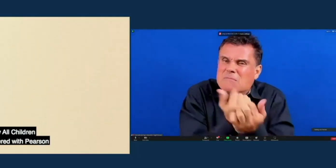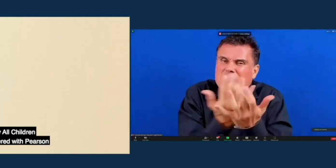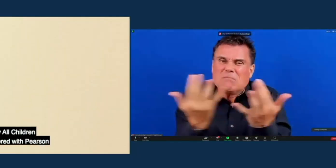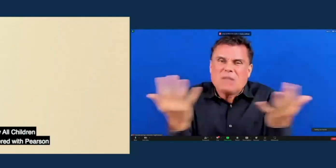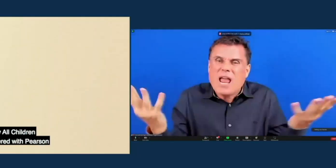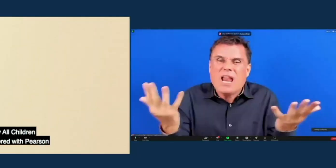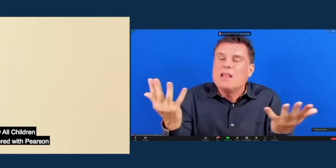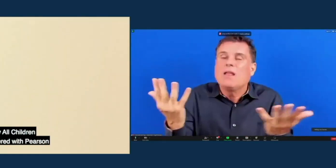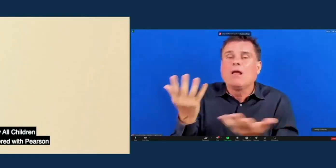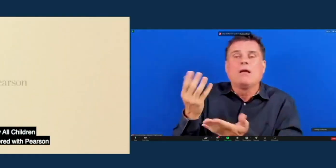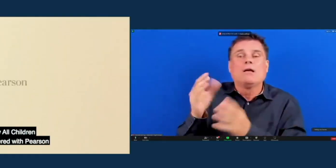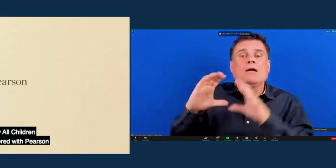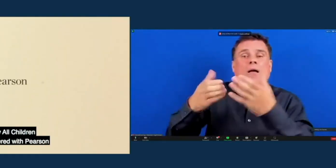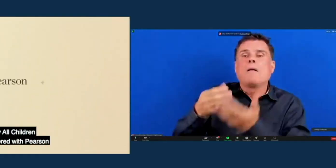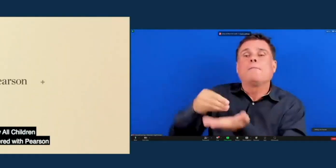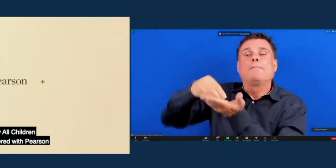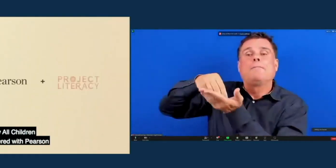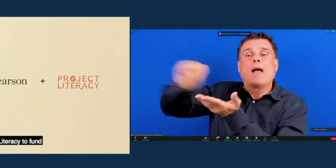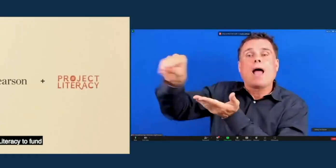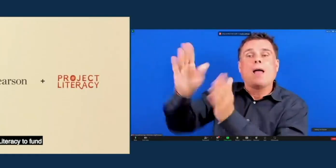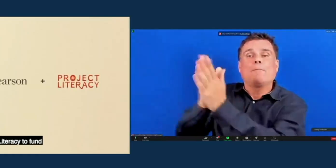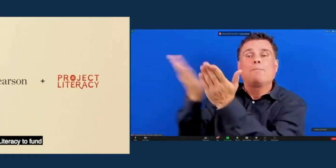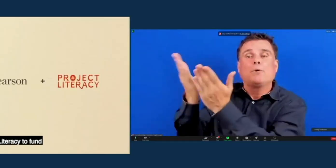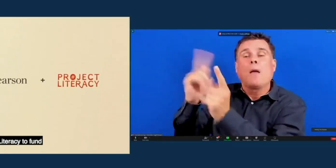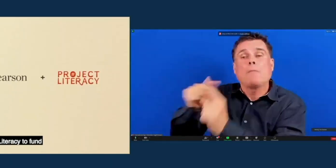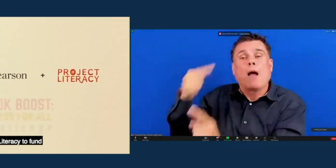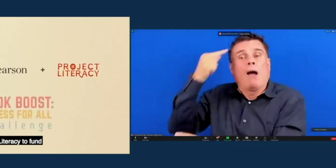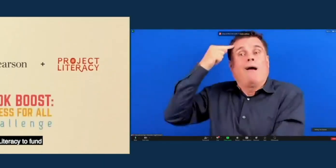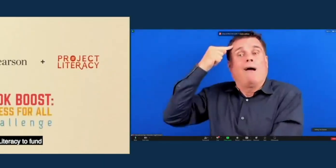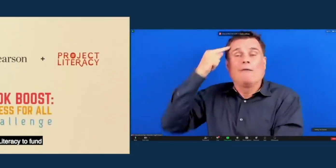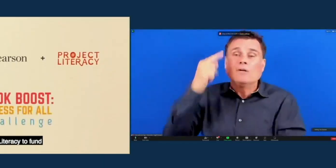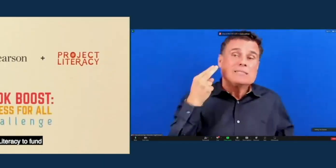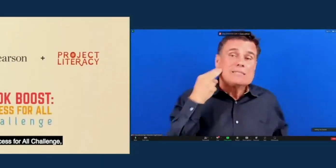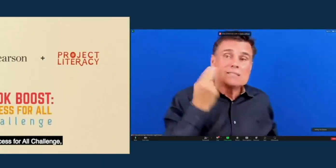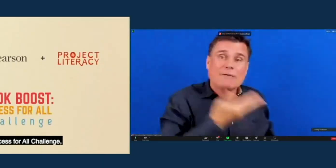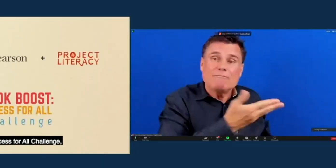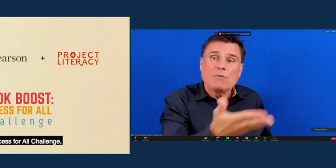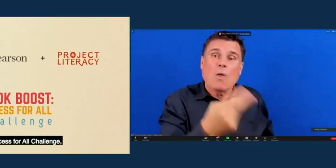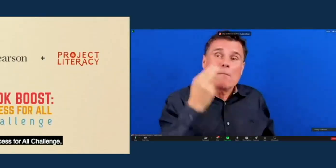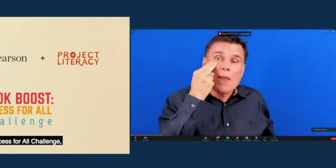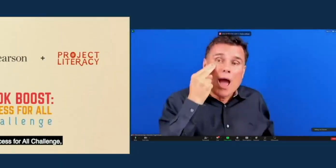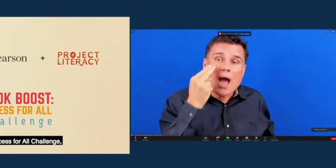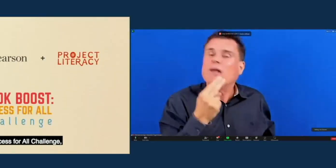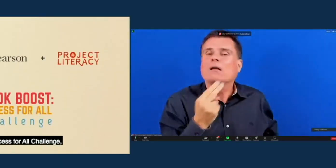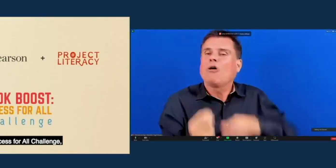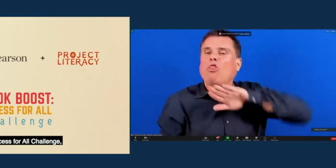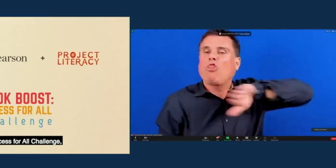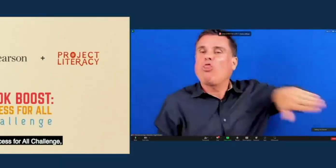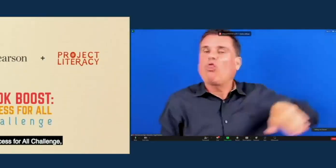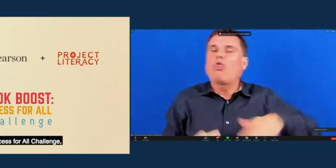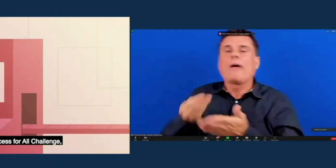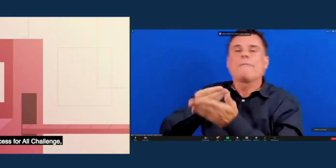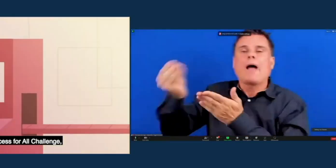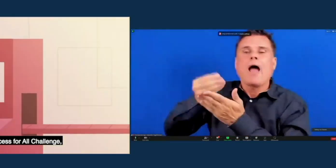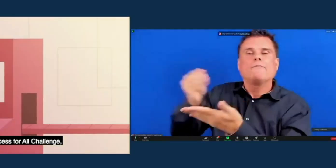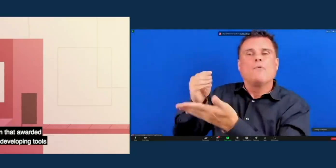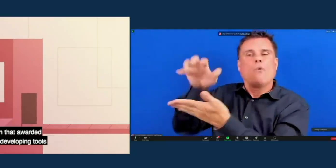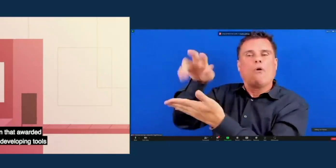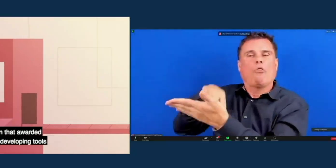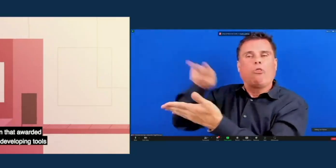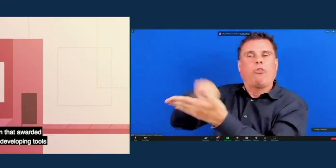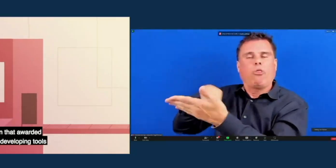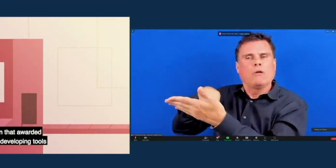why All Children Reading partnered with Pearson and Project Literacy to fund the Book Boost, Access for All Challenge,